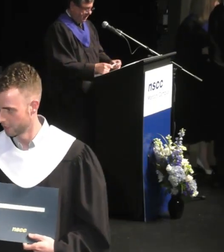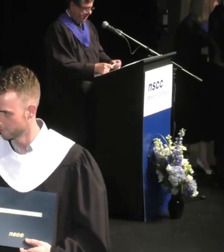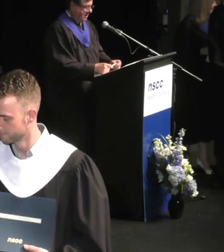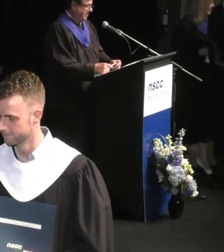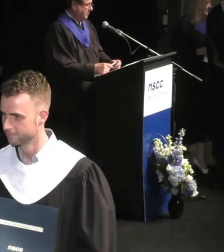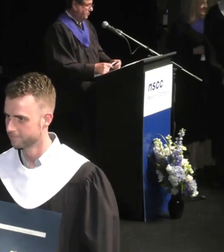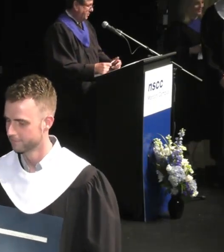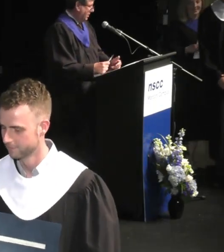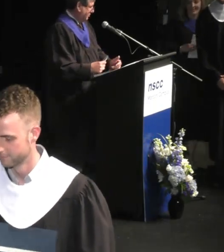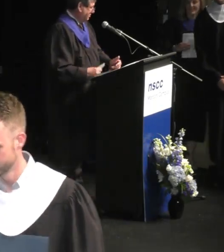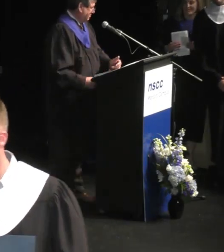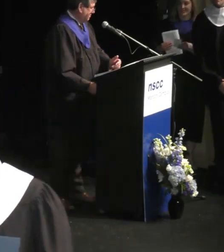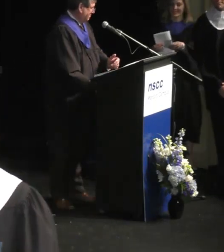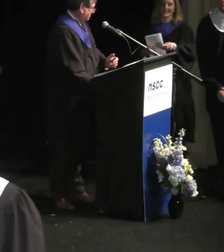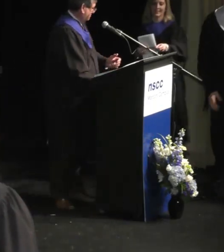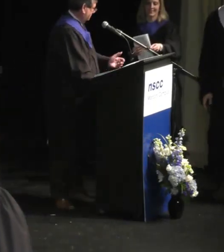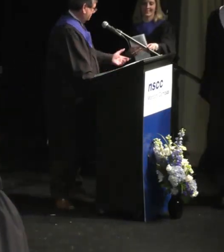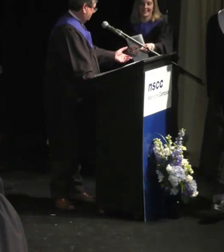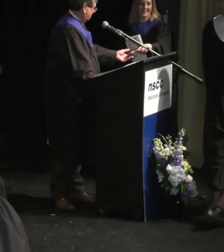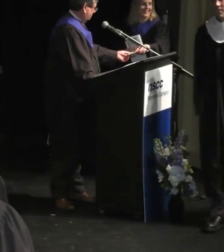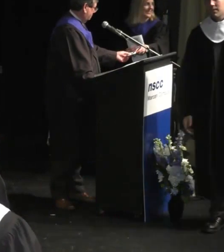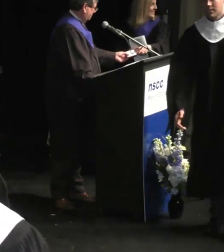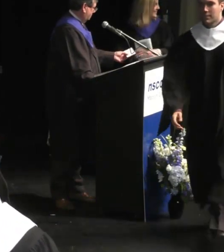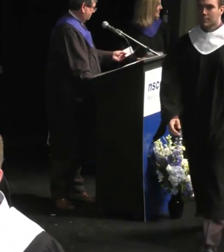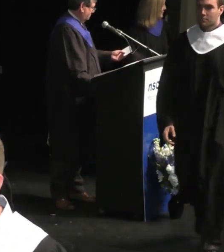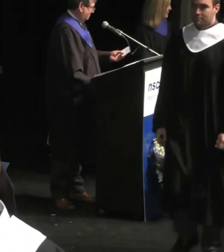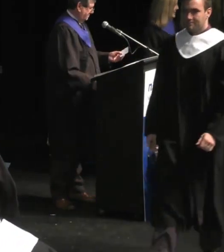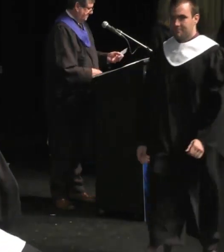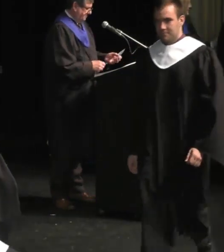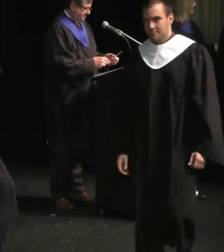Erin Mailman with honors.